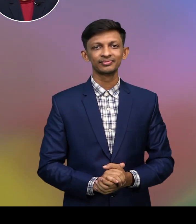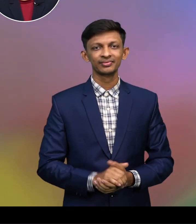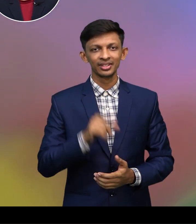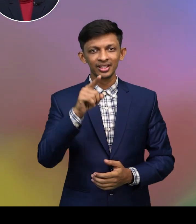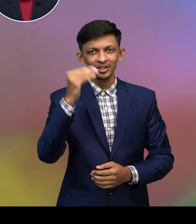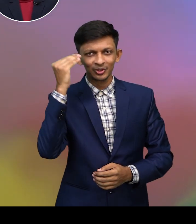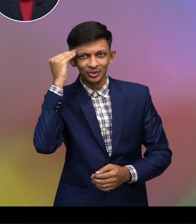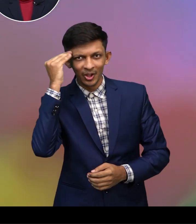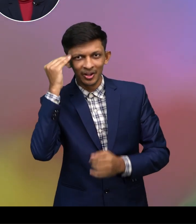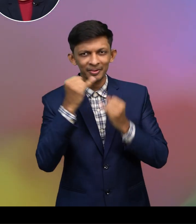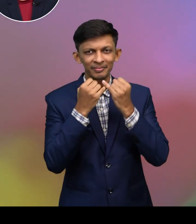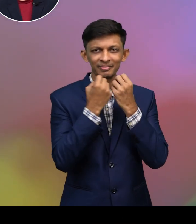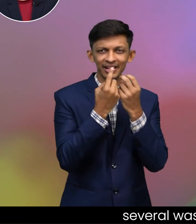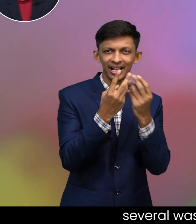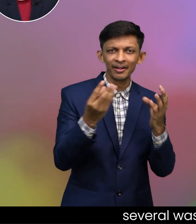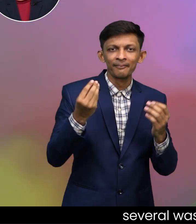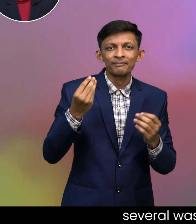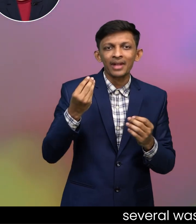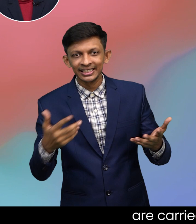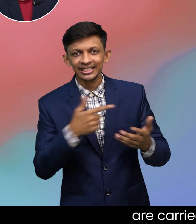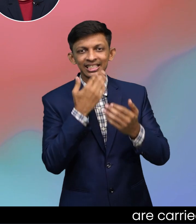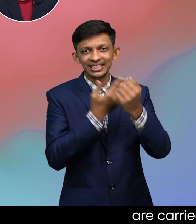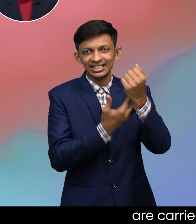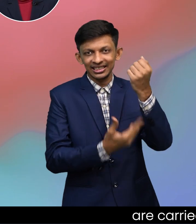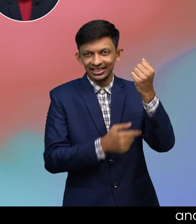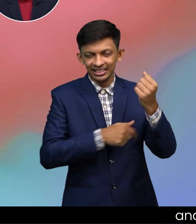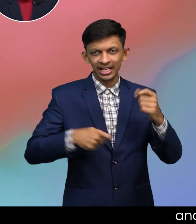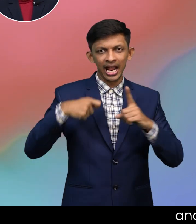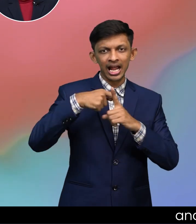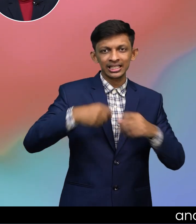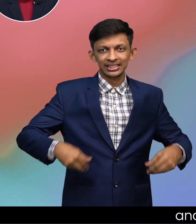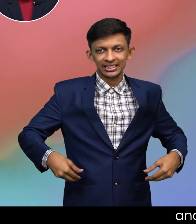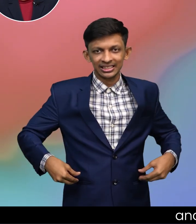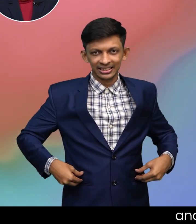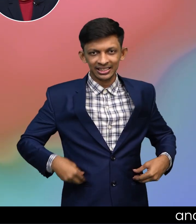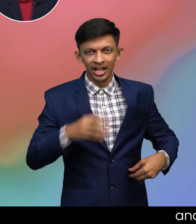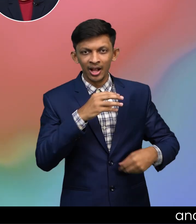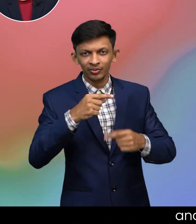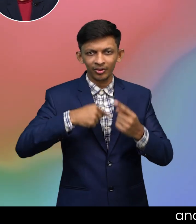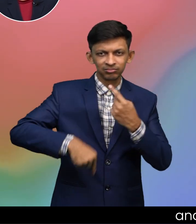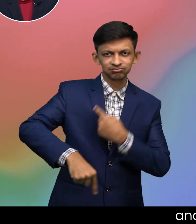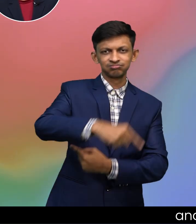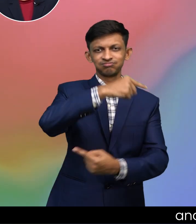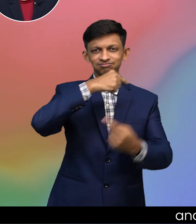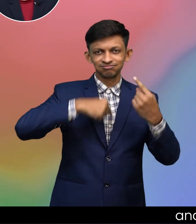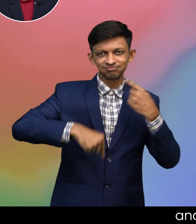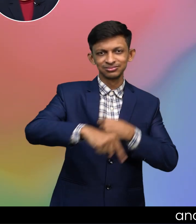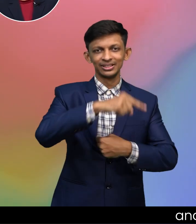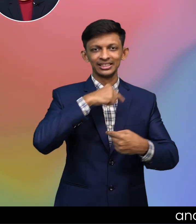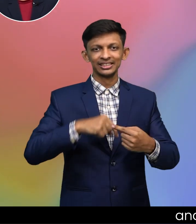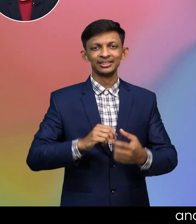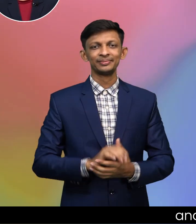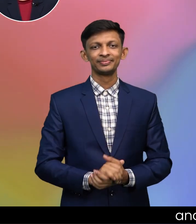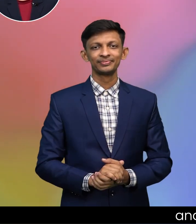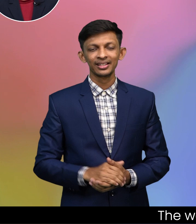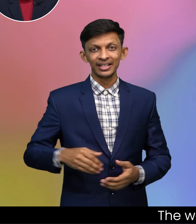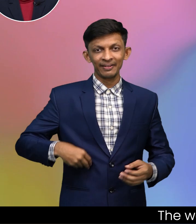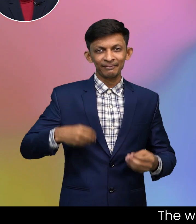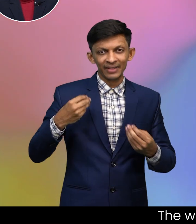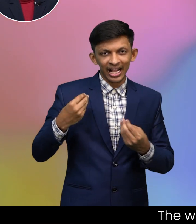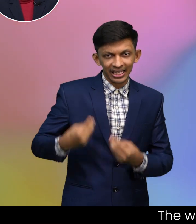In the previous topic, you have learned about the structure and function of the human excretory